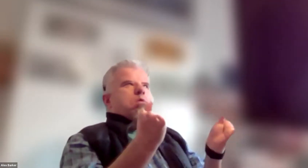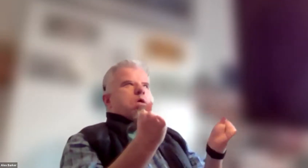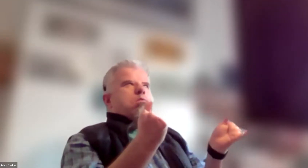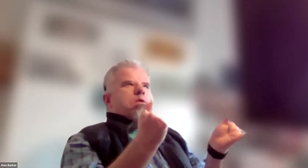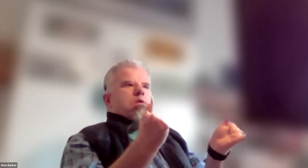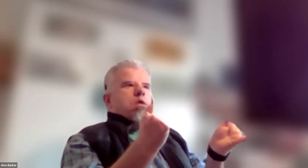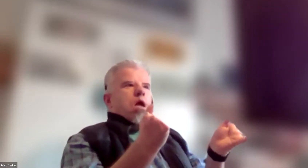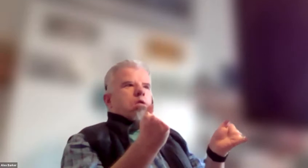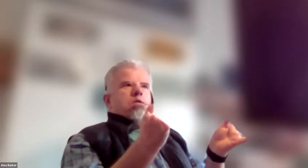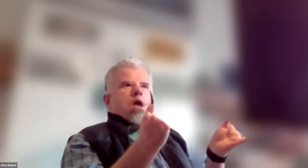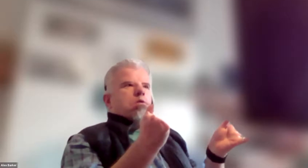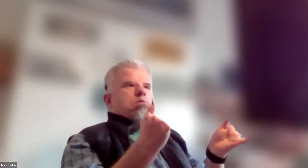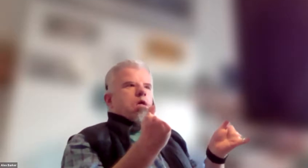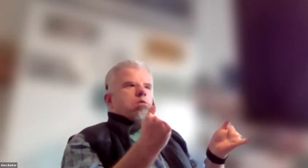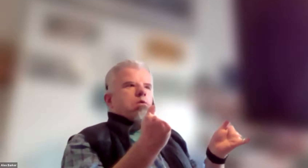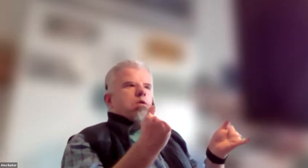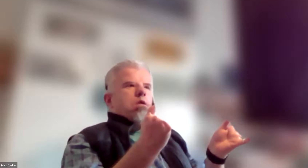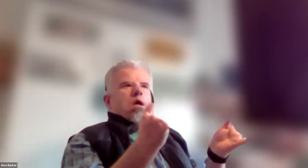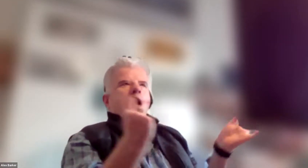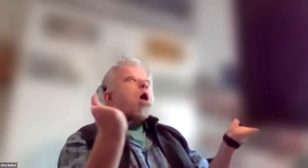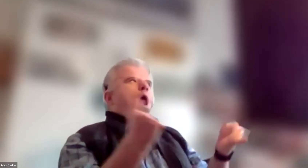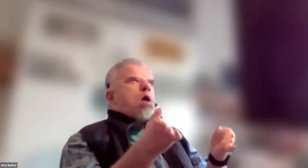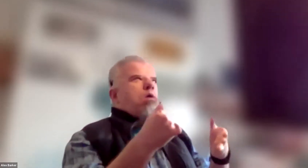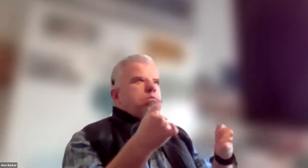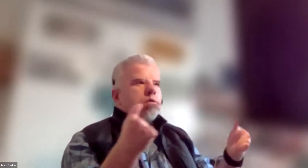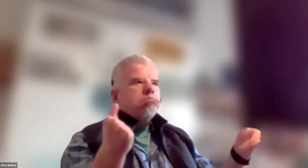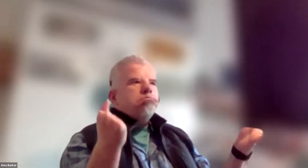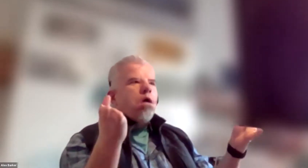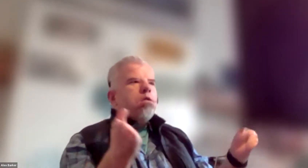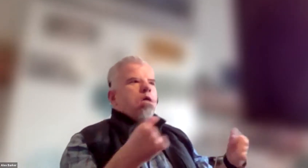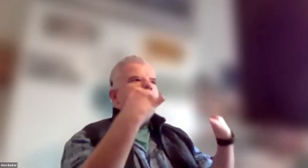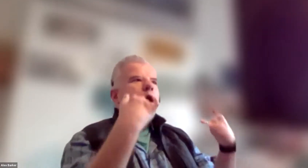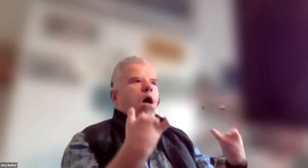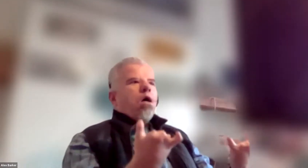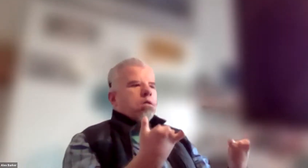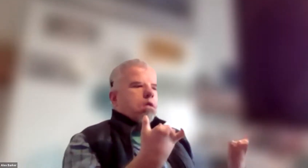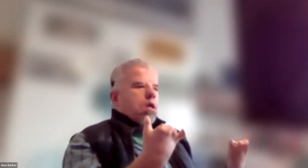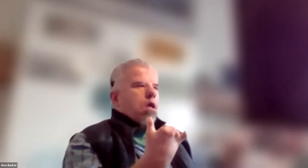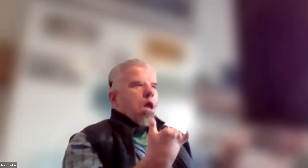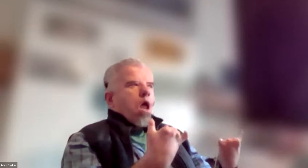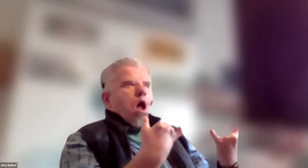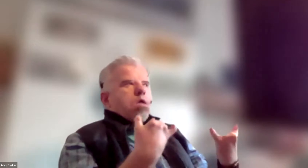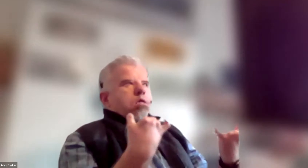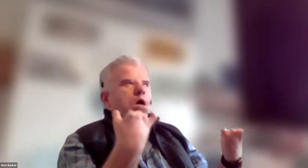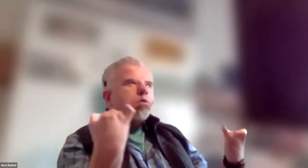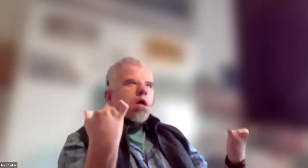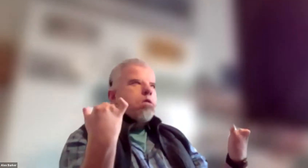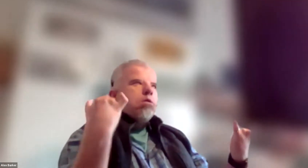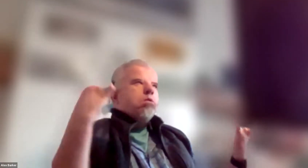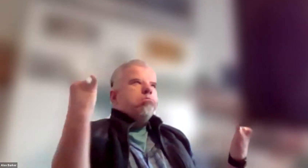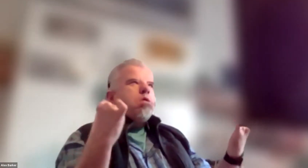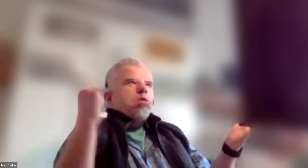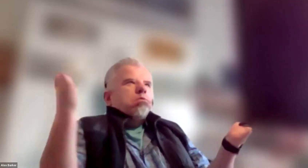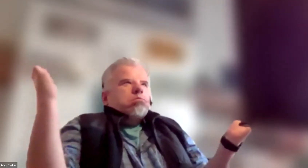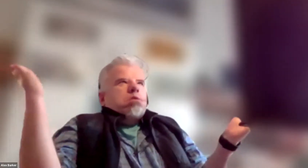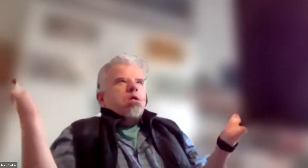I know you've got different hands. How can we help you?" I wouldn't mind that. You're asking, and it's okay